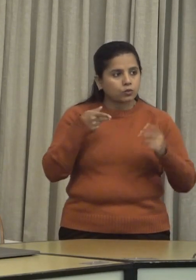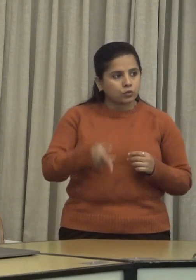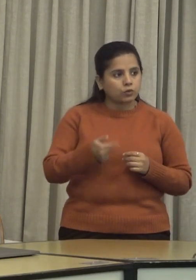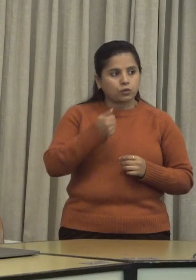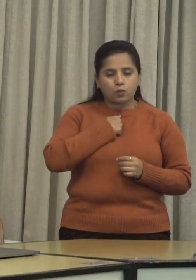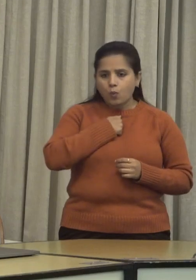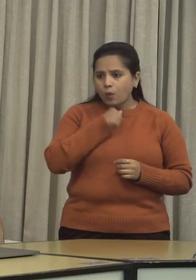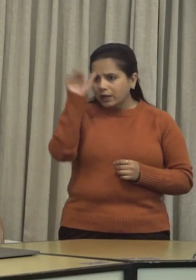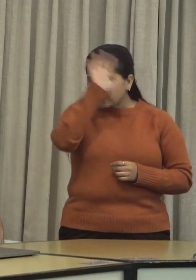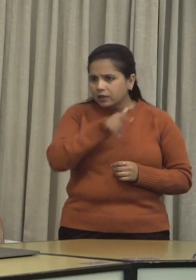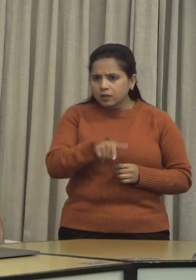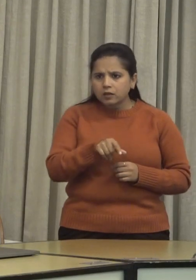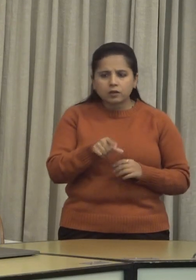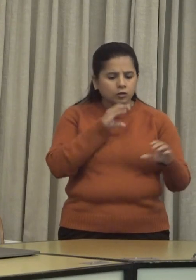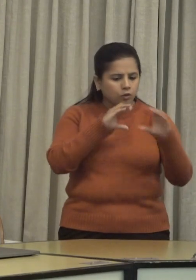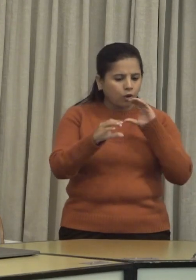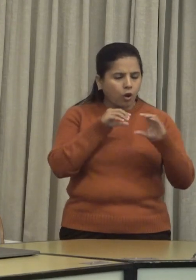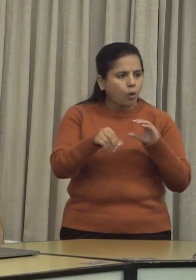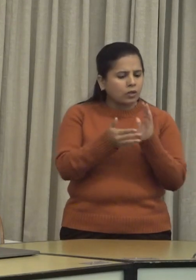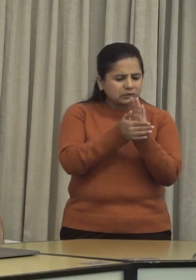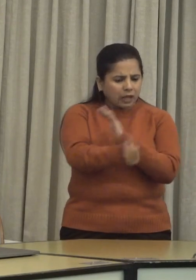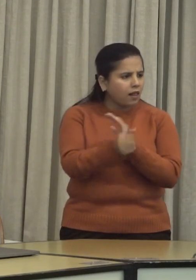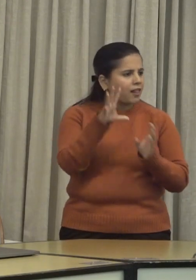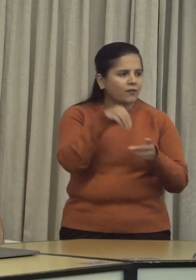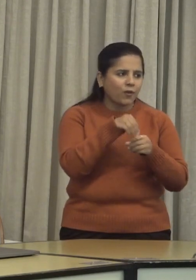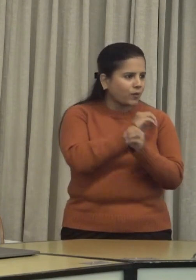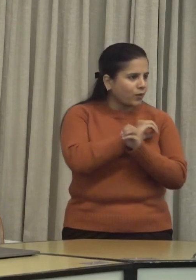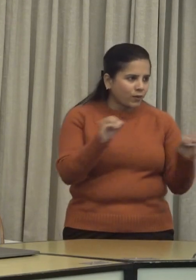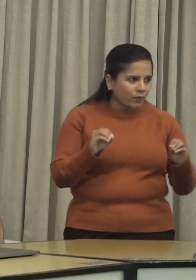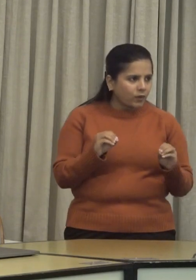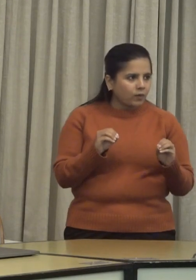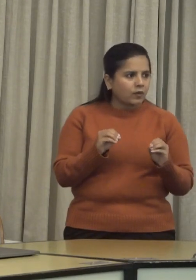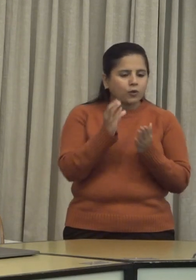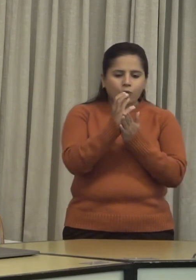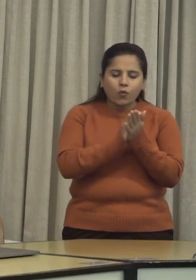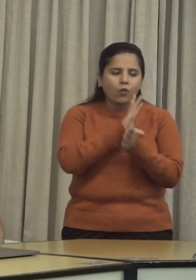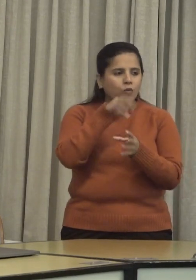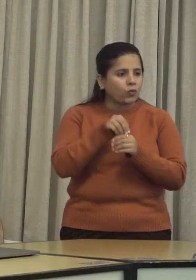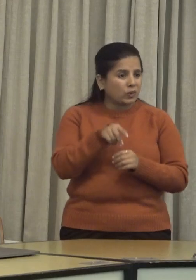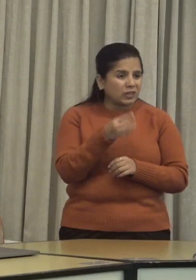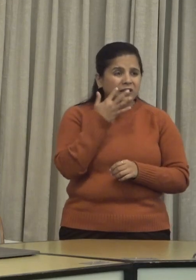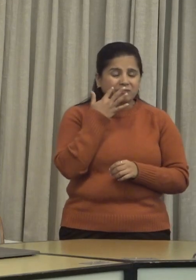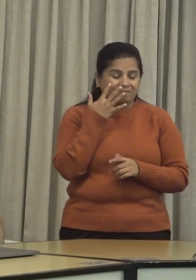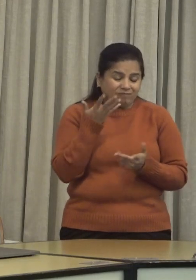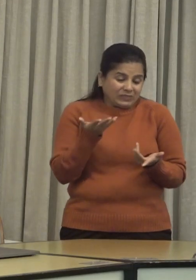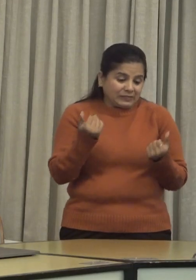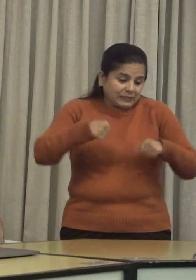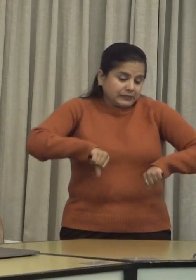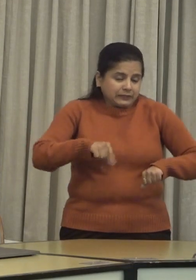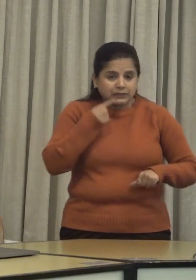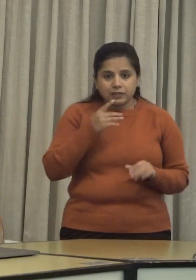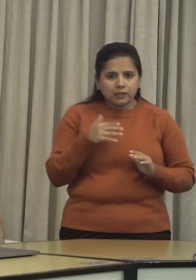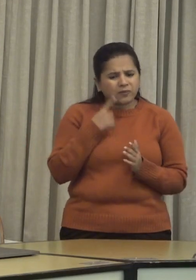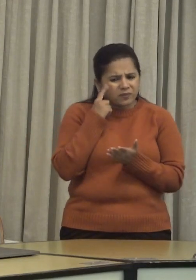country does not include communication skills in their curriculum, which is a very pathetic state.